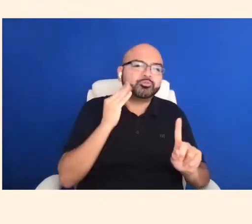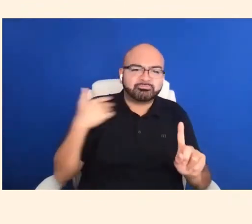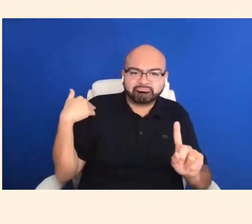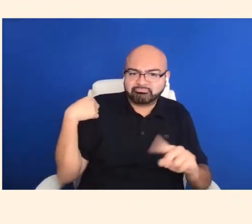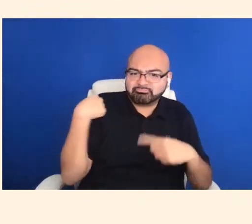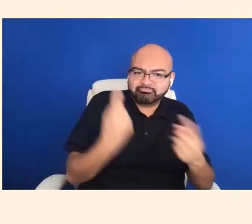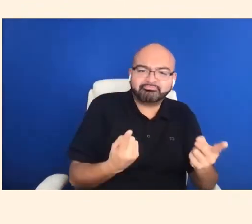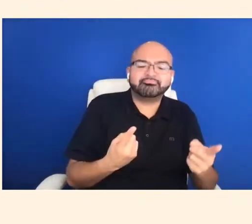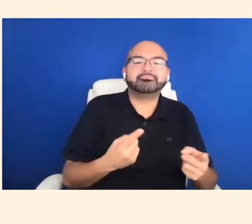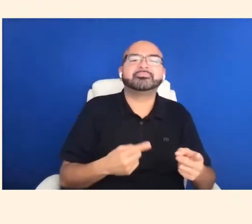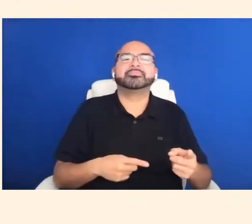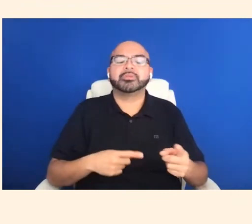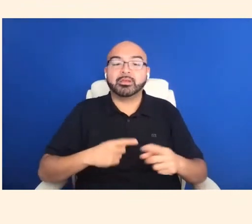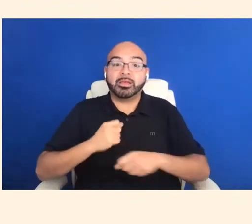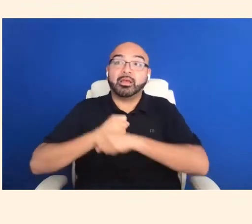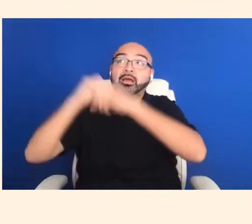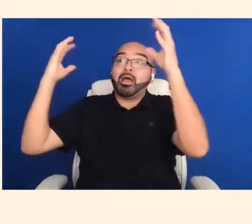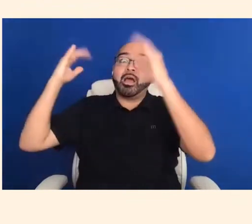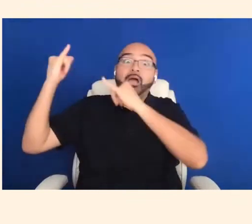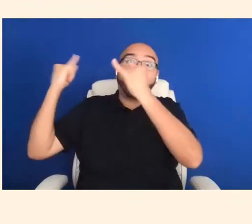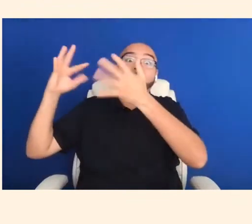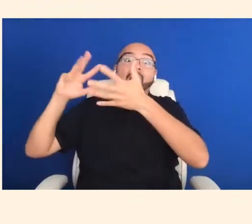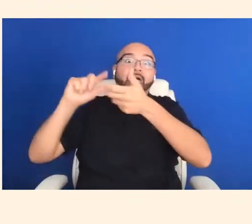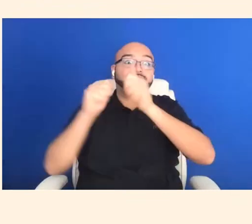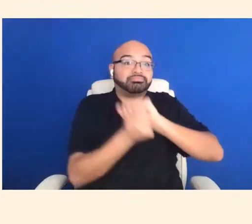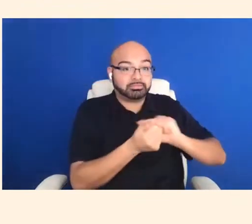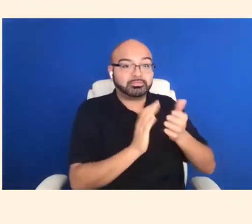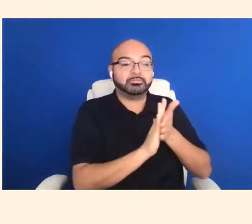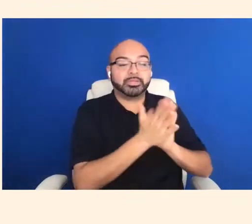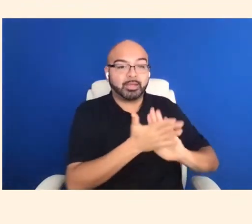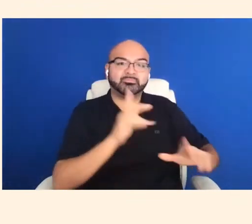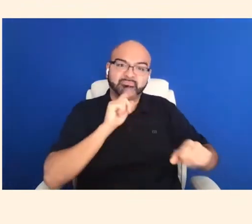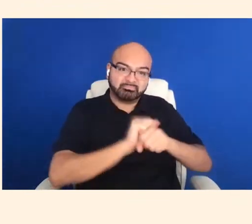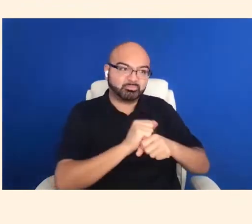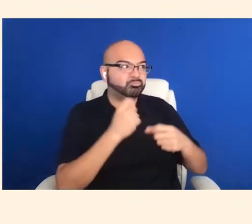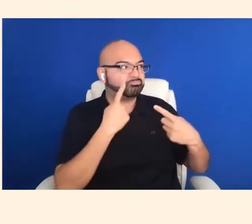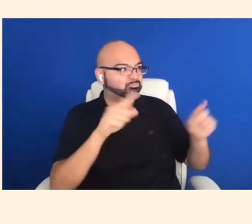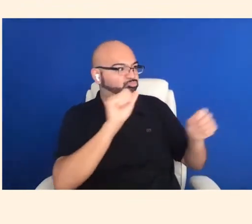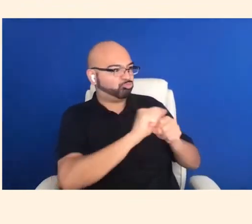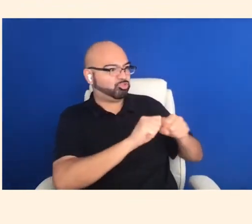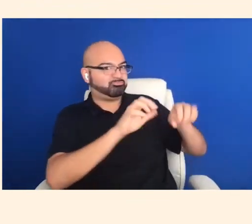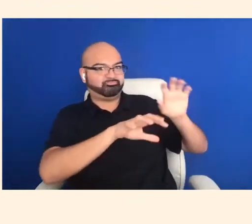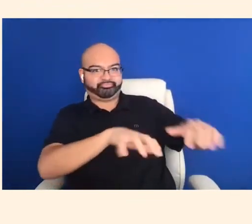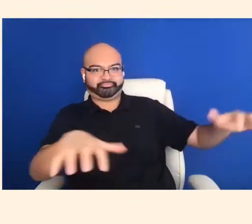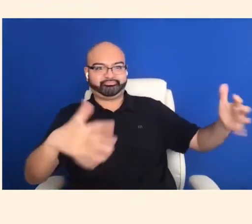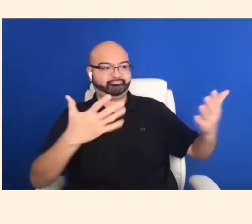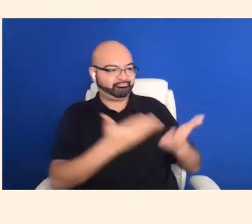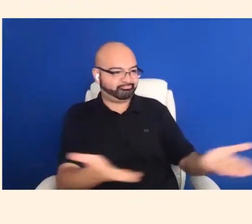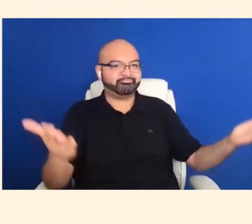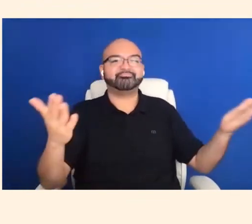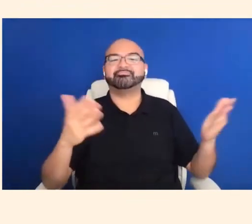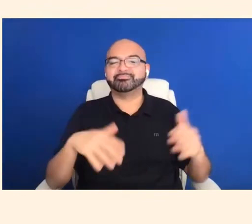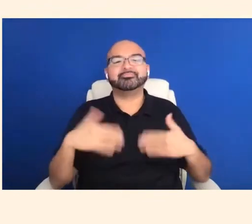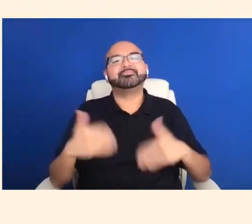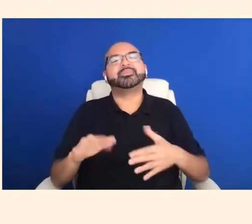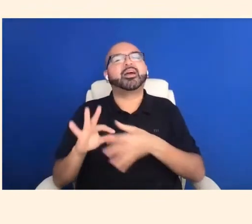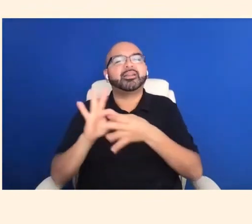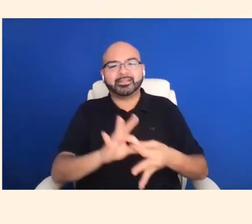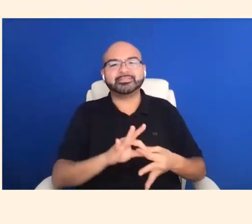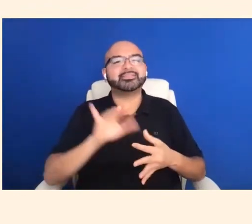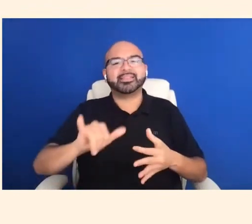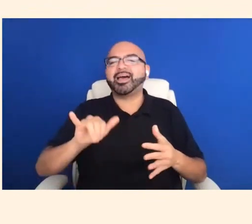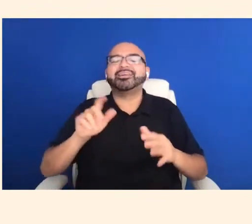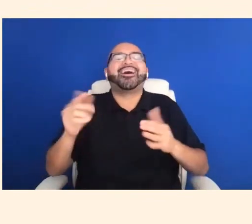able to execute this work and transform the real world with that experience. So again, no follow-up